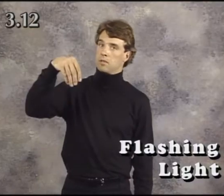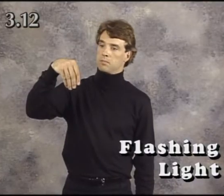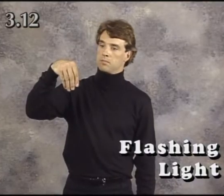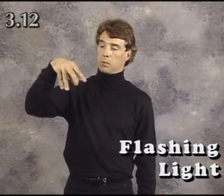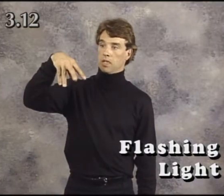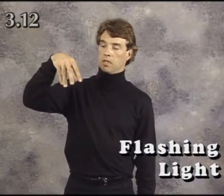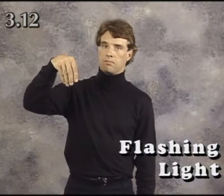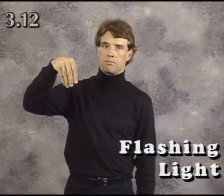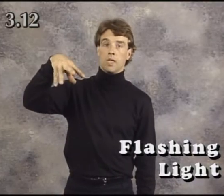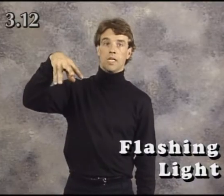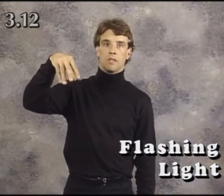Flashing light.